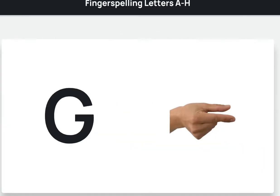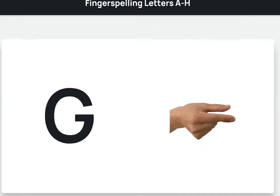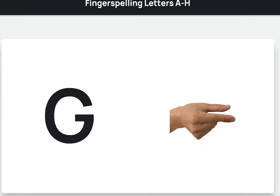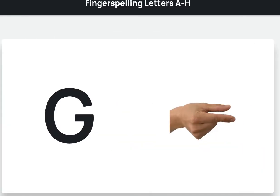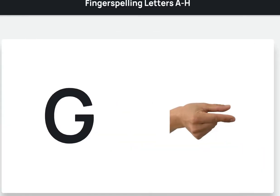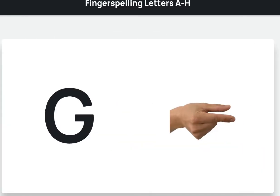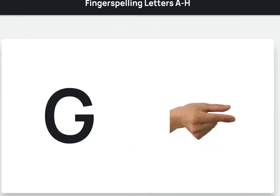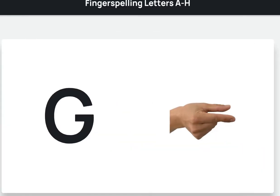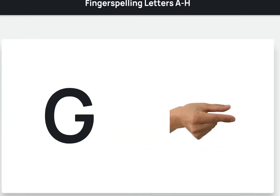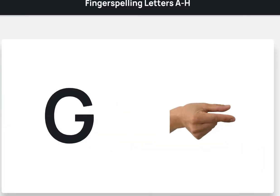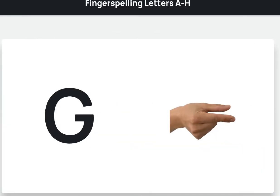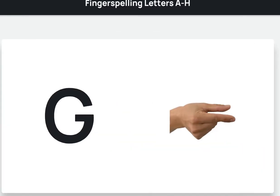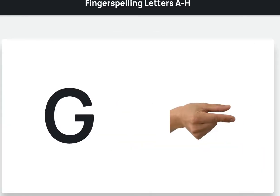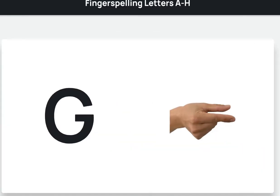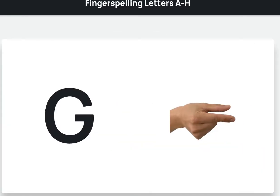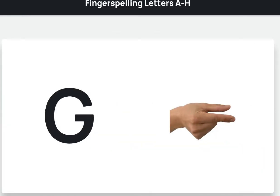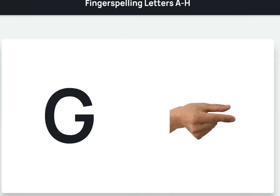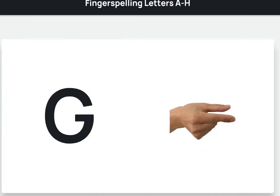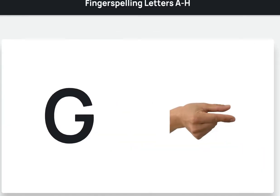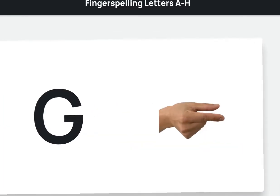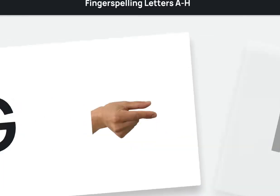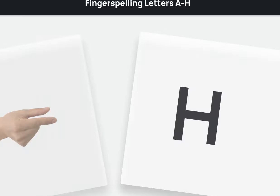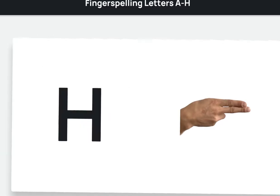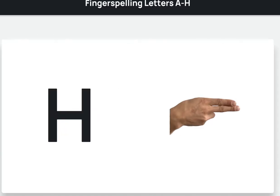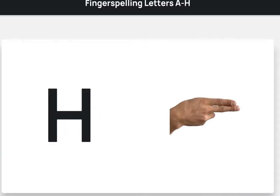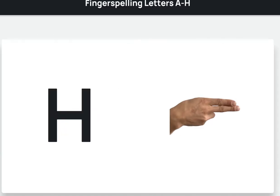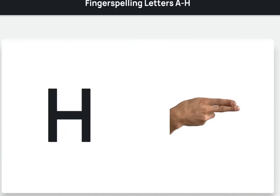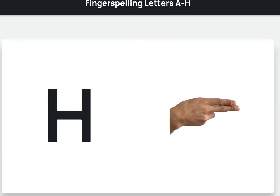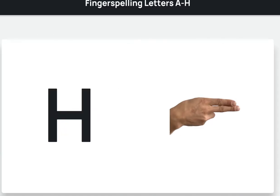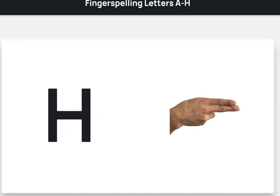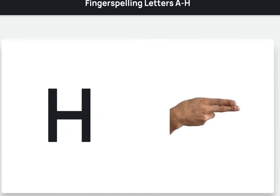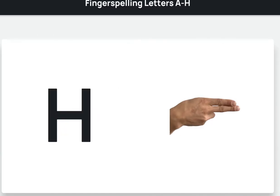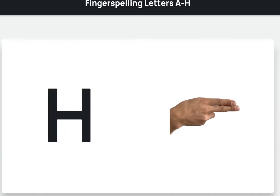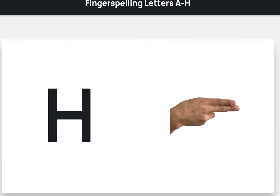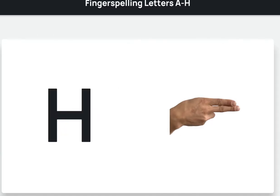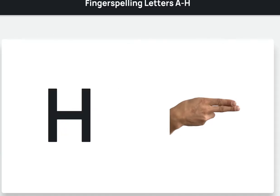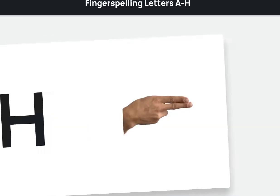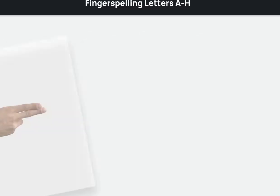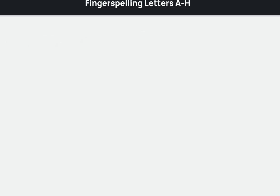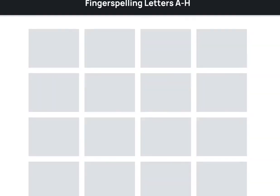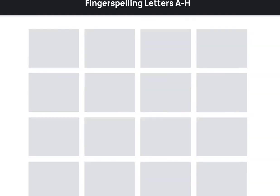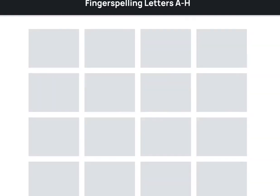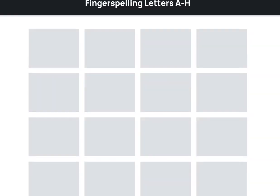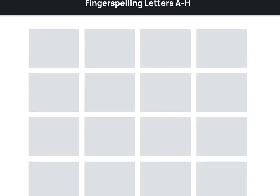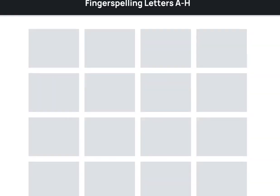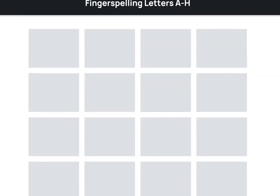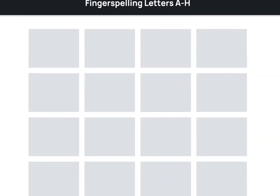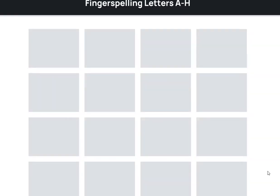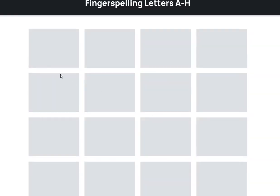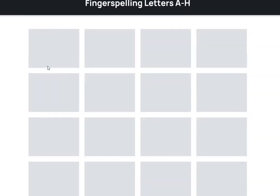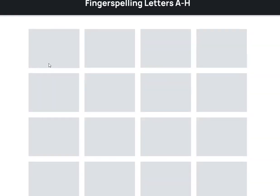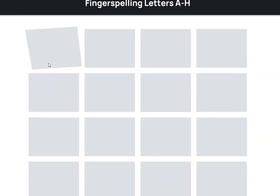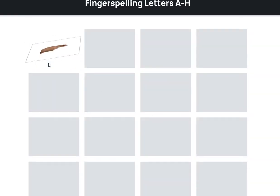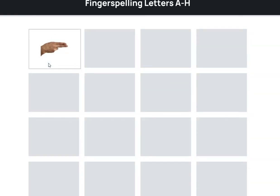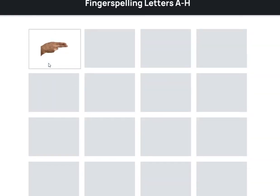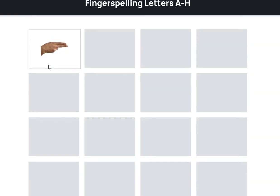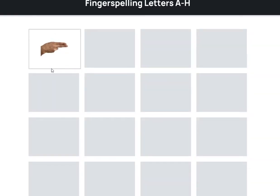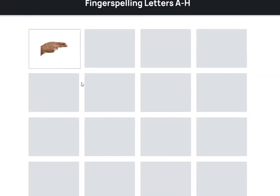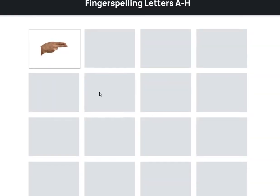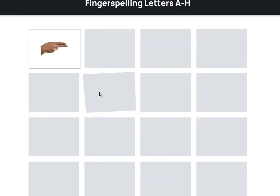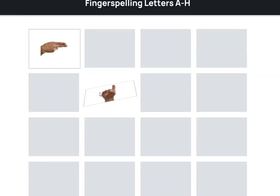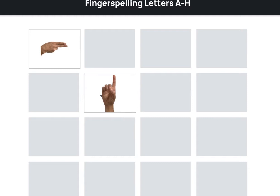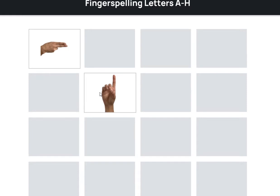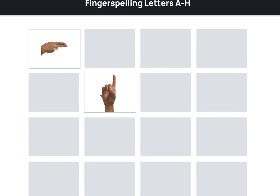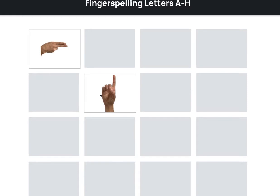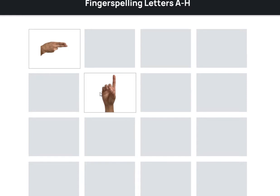it yourself. Don't worry. You'll have a chance to see each sign again in a later section. This is a matching game where